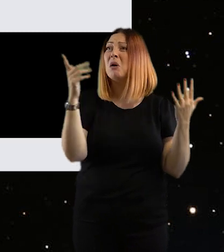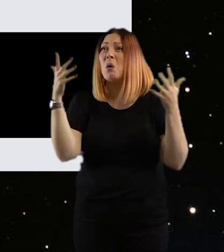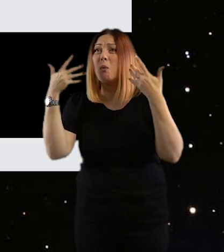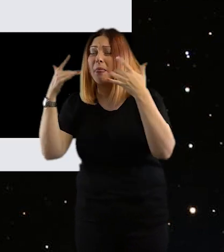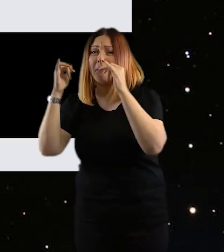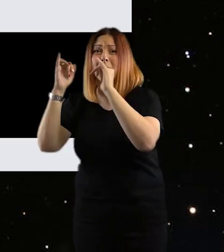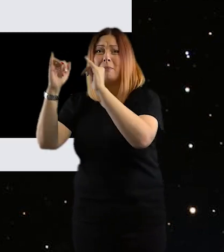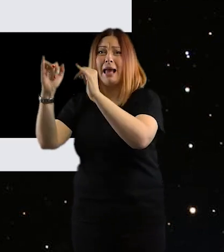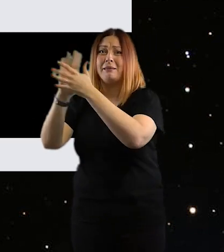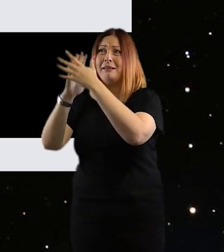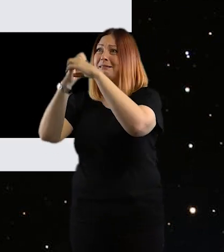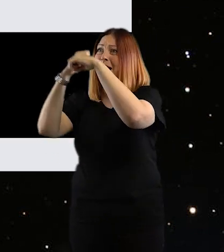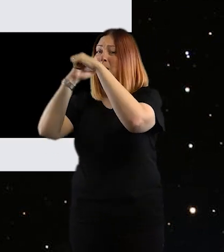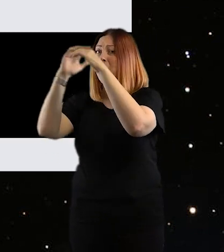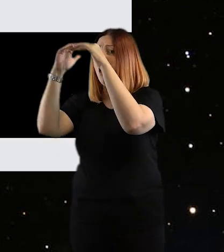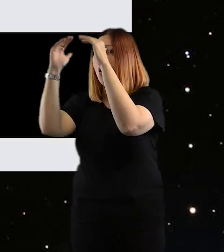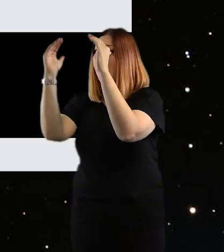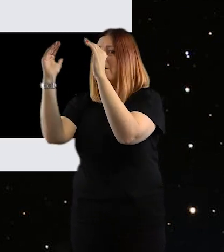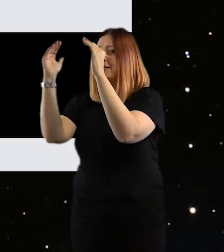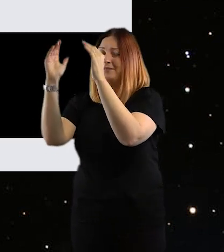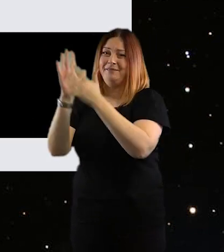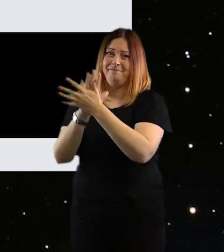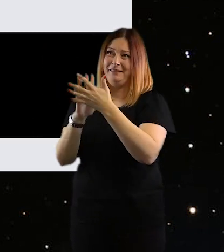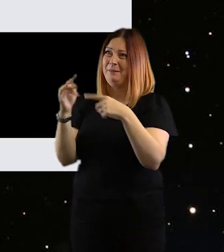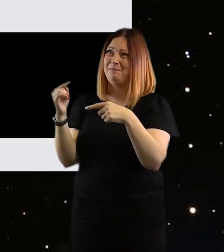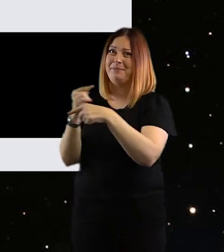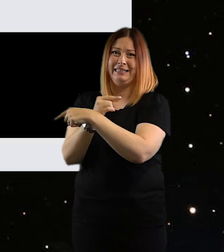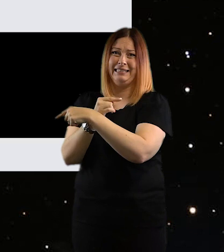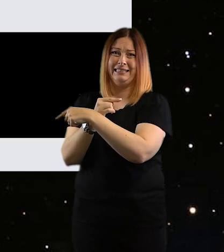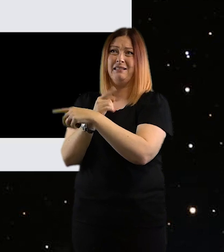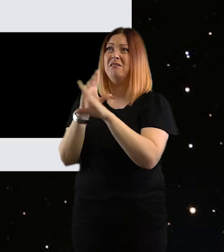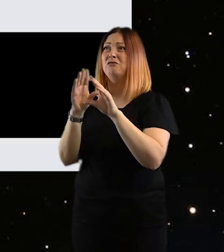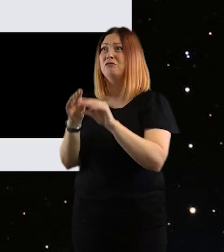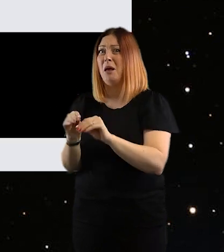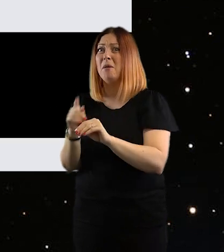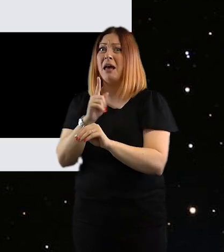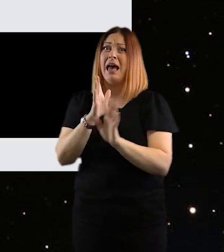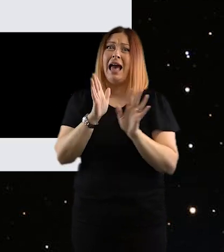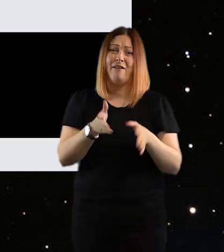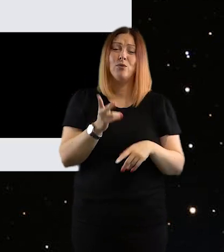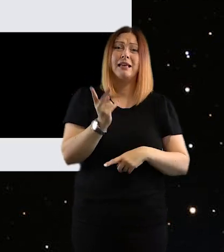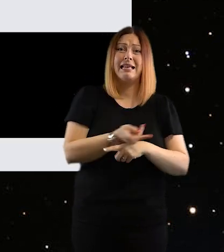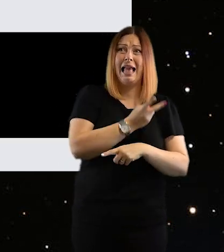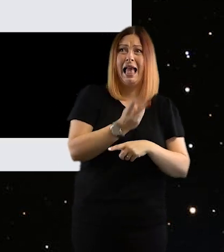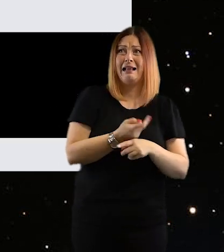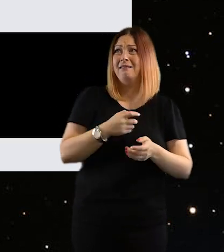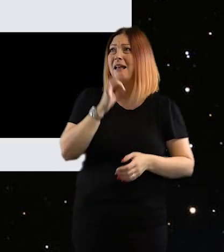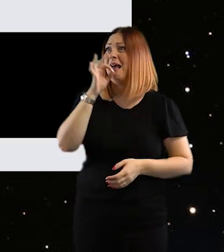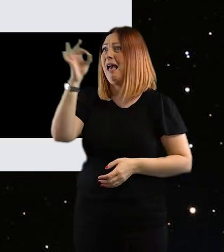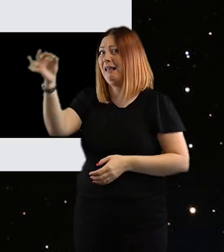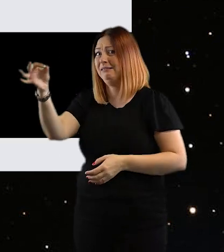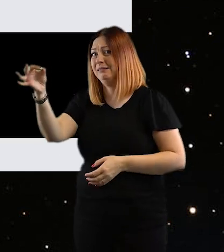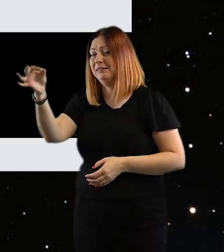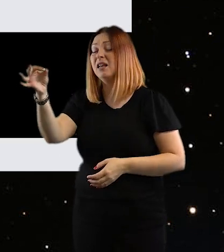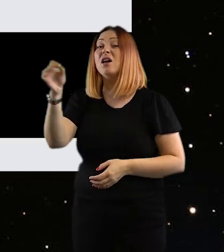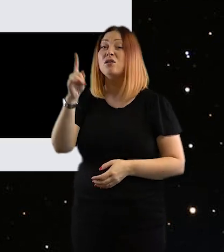telescope can't open, then you're going to miss out. It's not going to be able to observe and it will stop and you'll have to re-input. So wherever possible, try and give it